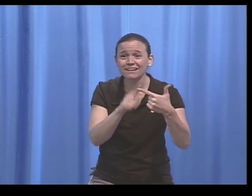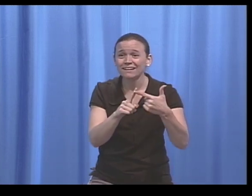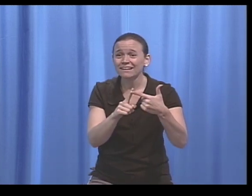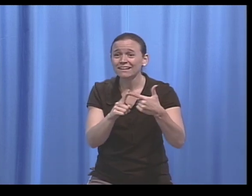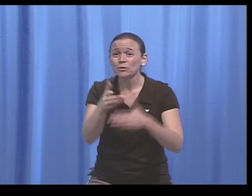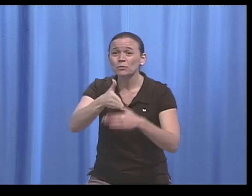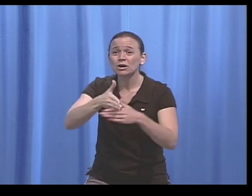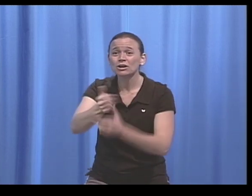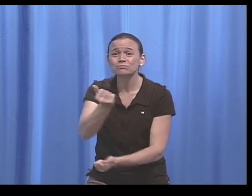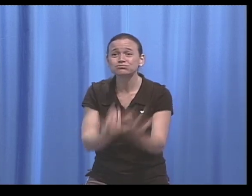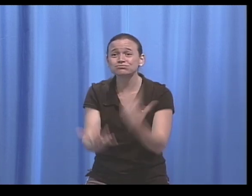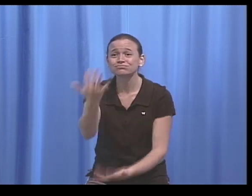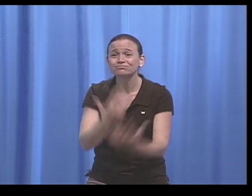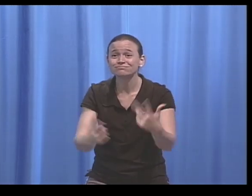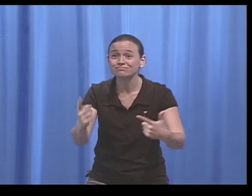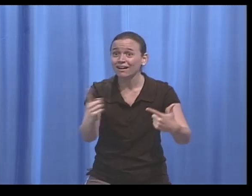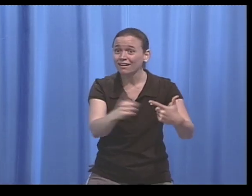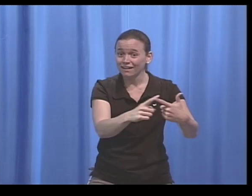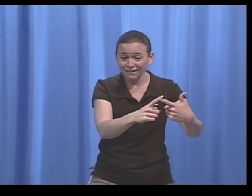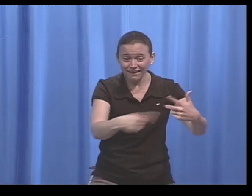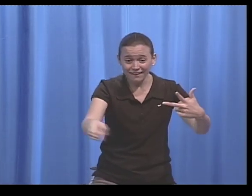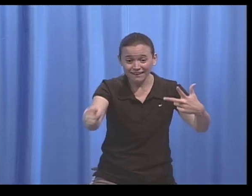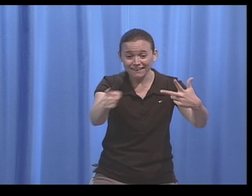and firewood